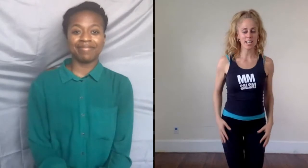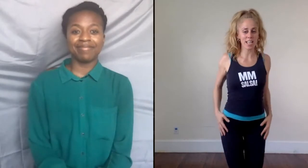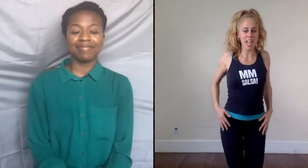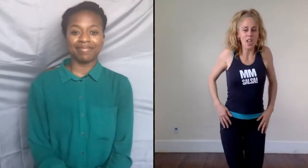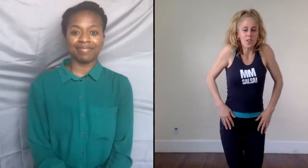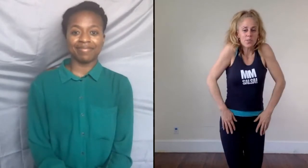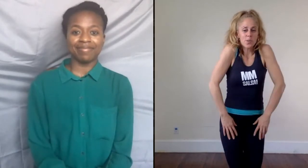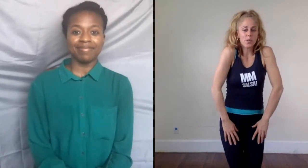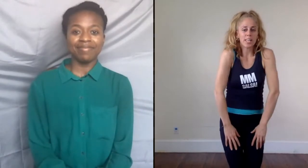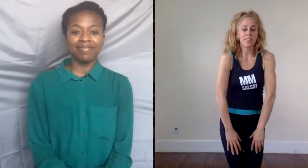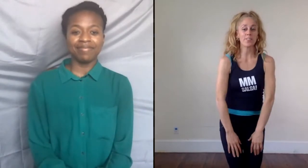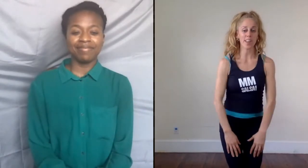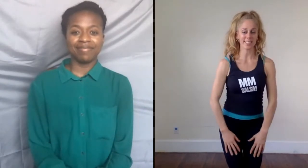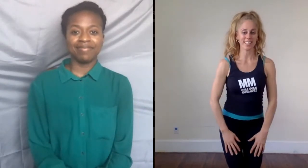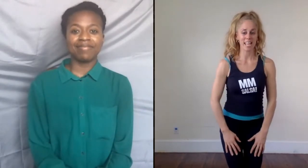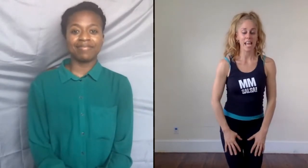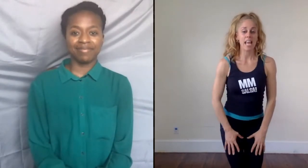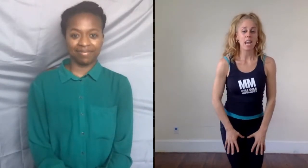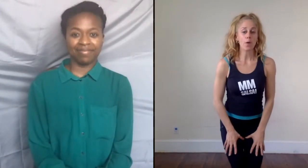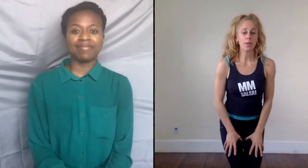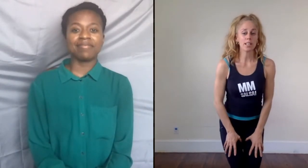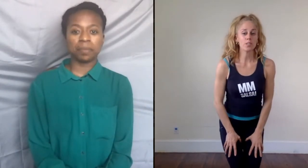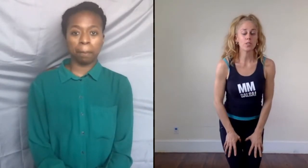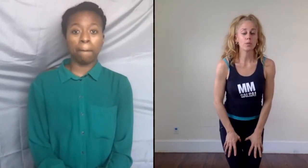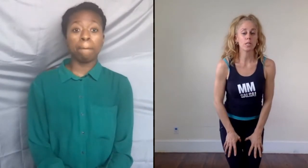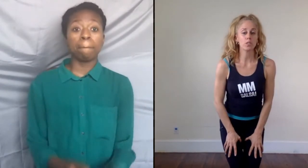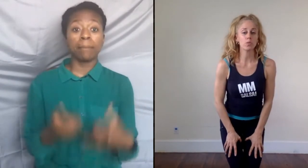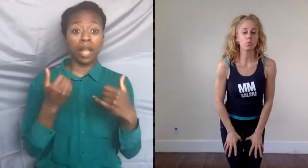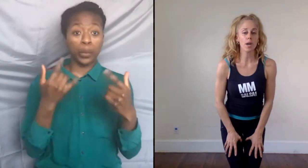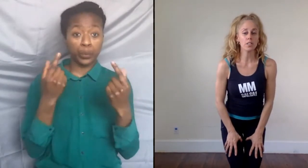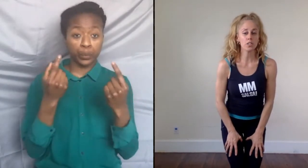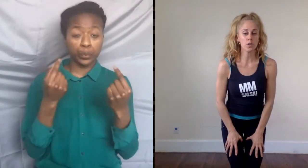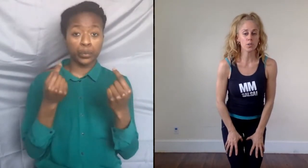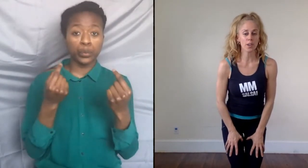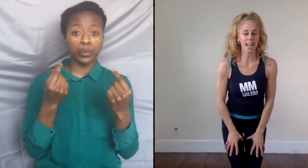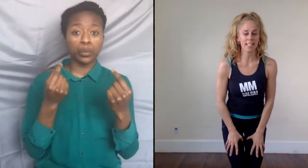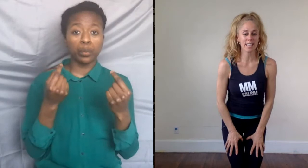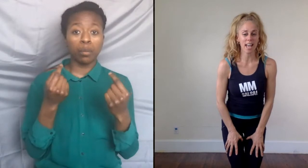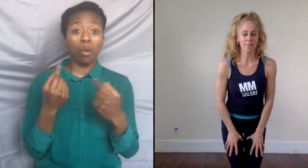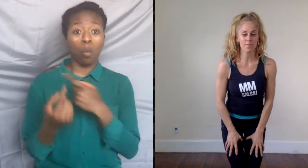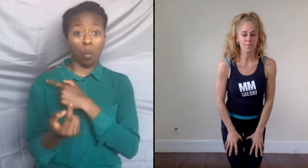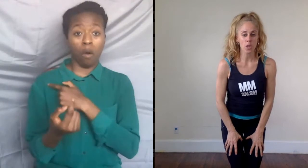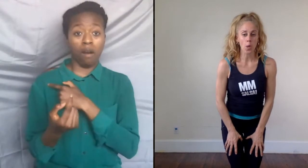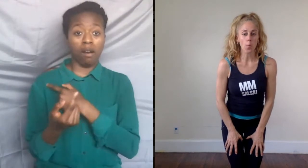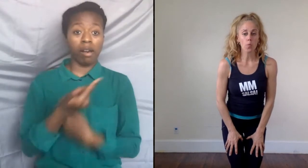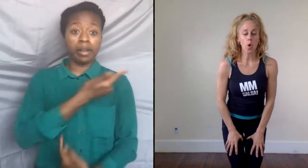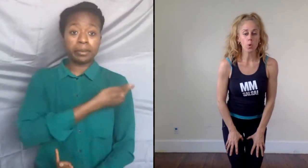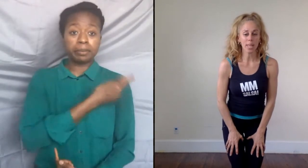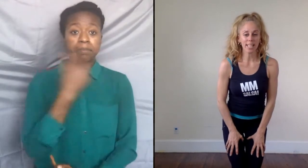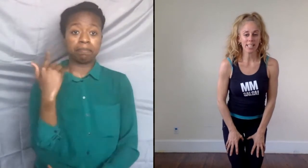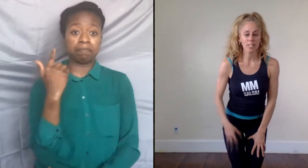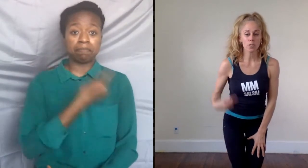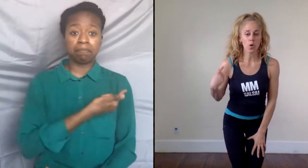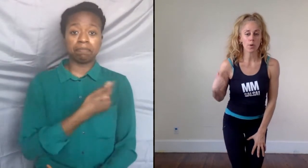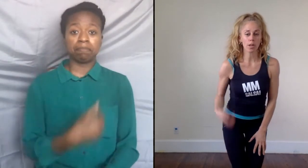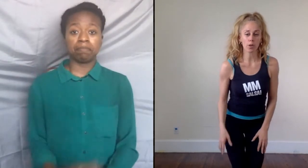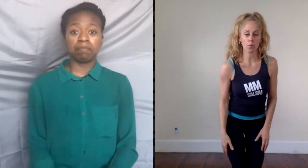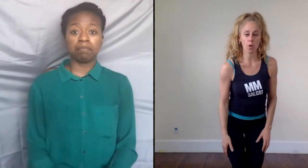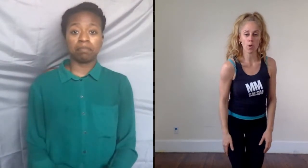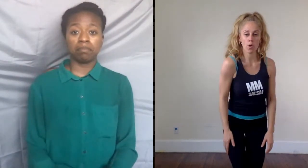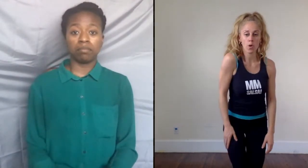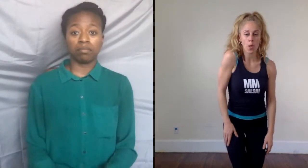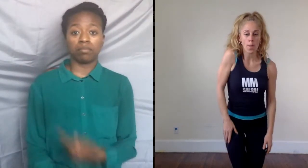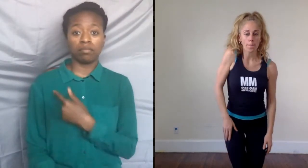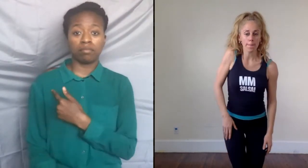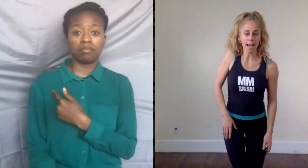front, rolling front. Now what we're going to do is we're going to do one shoulder at a time, rolling. So we're going to